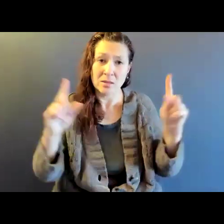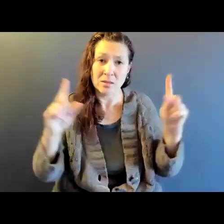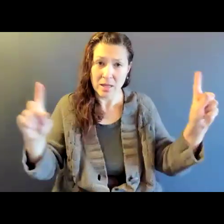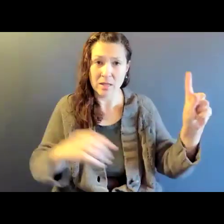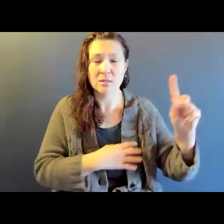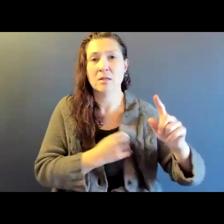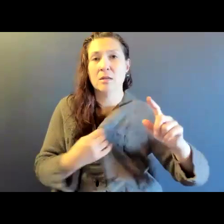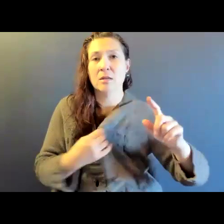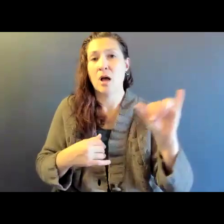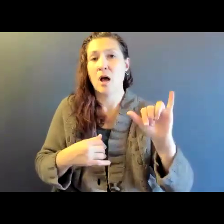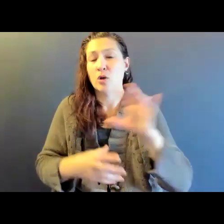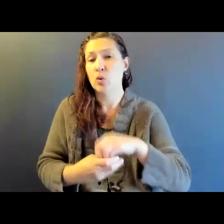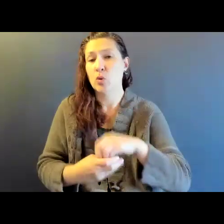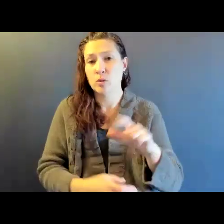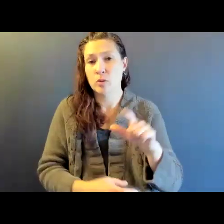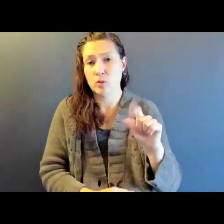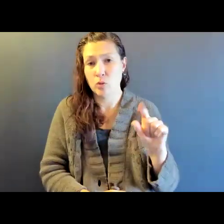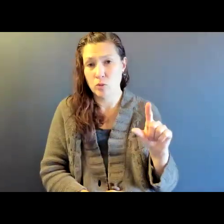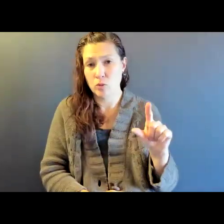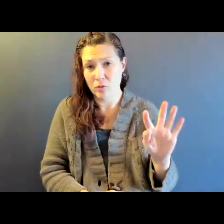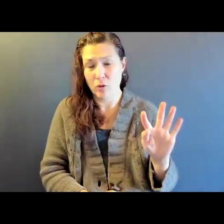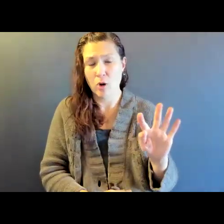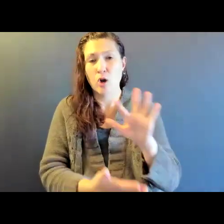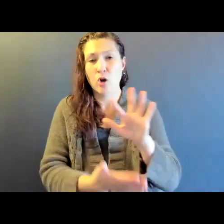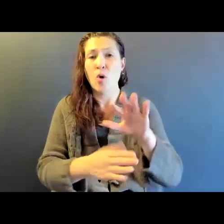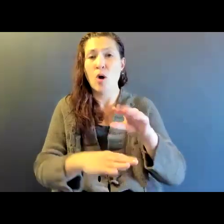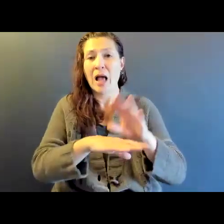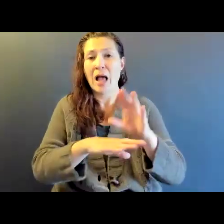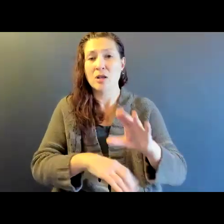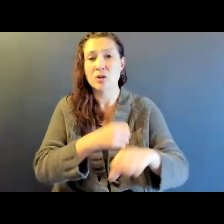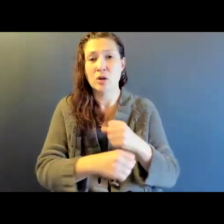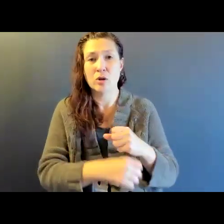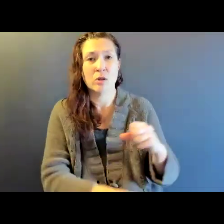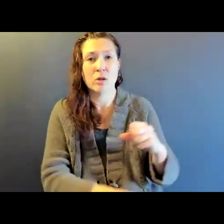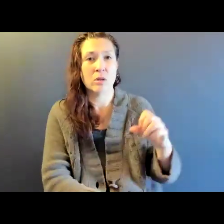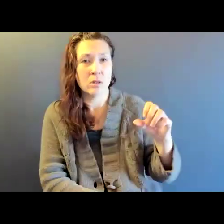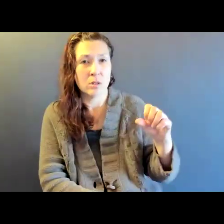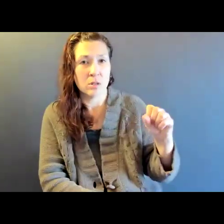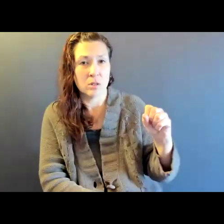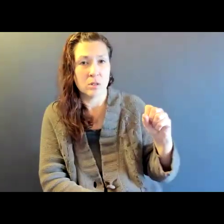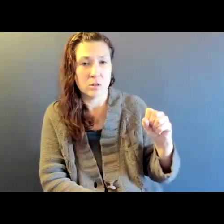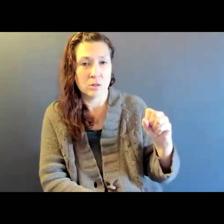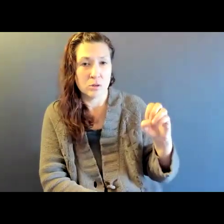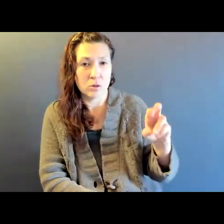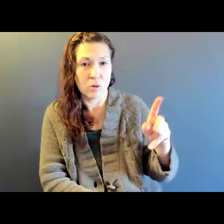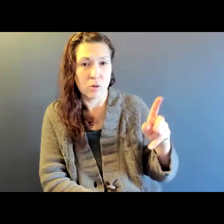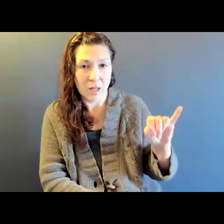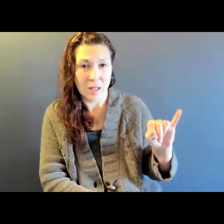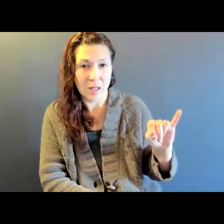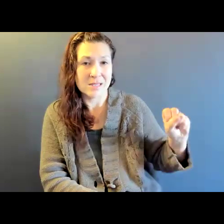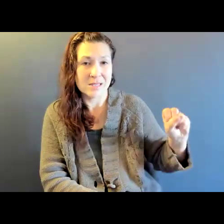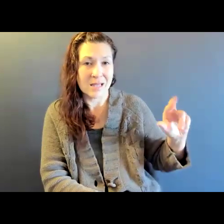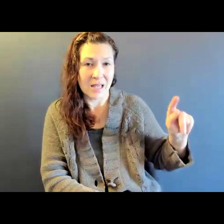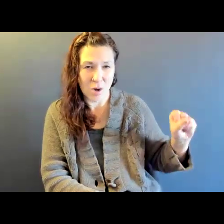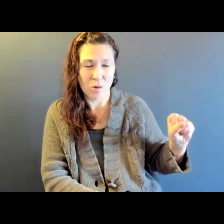includes 2024 BPS School Counselor of the Year, Sohaili Santos from the Curley K-8 school, the entire team